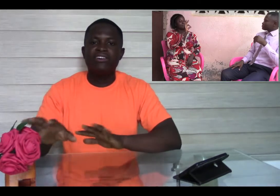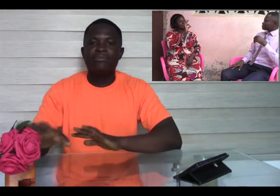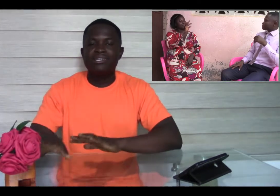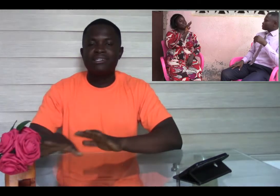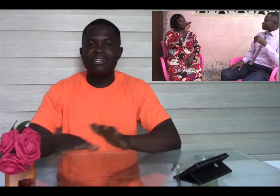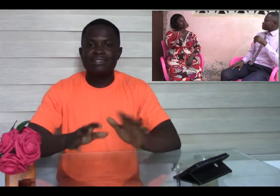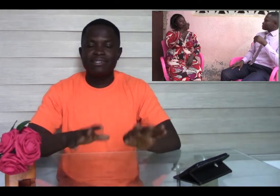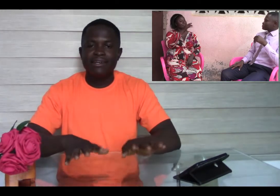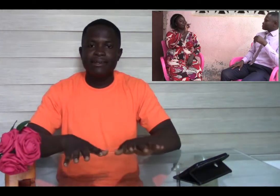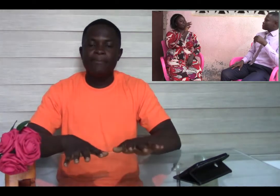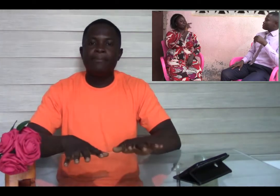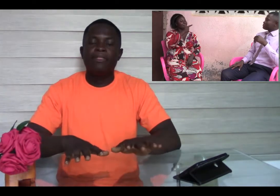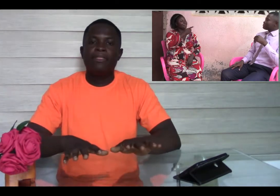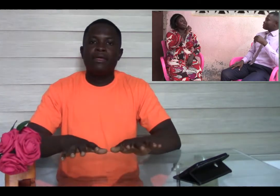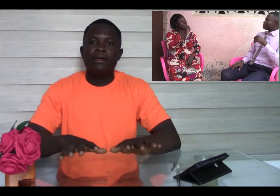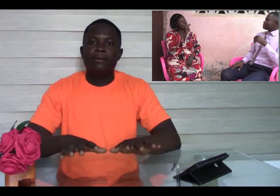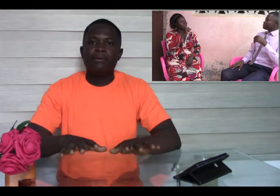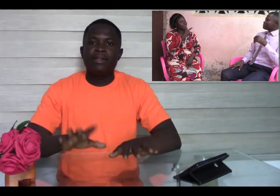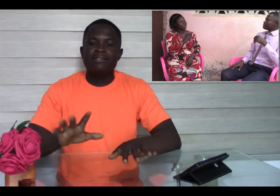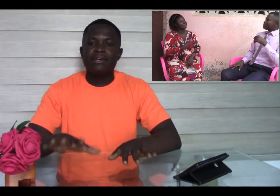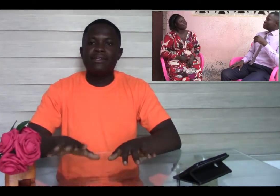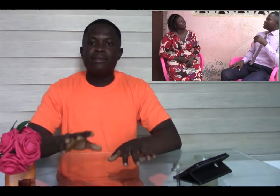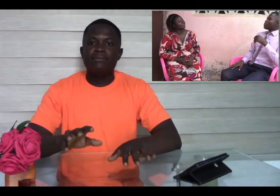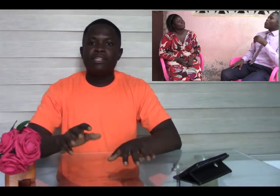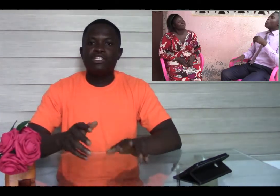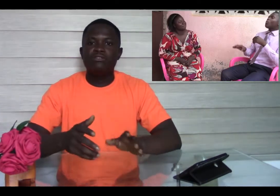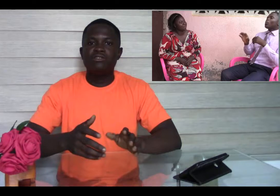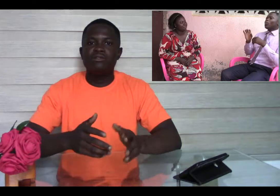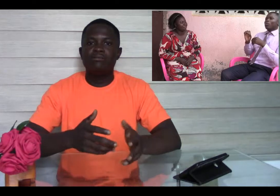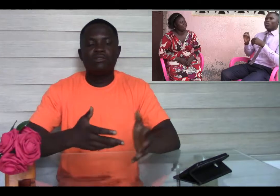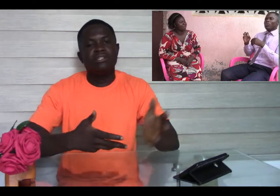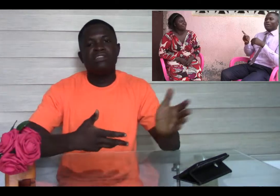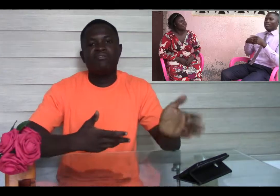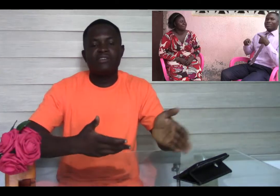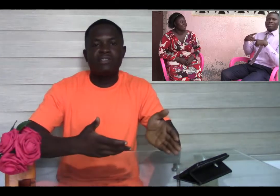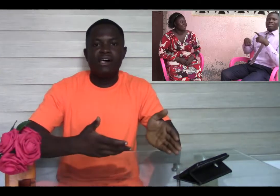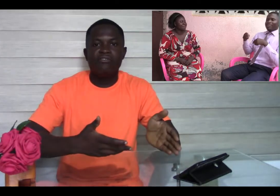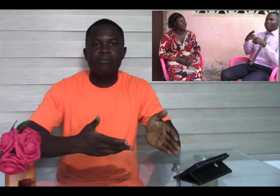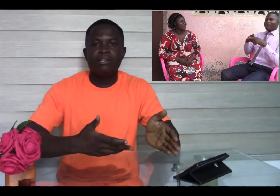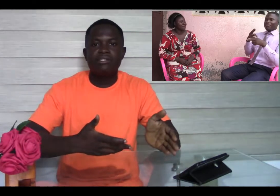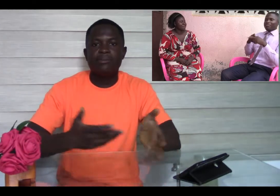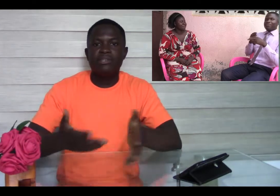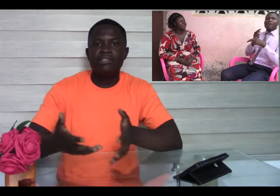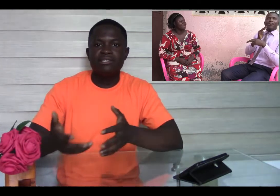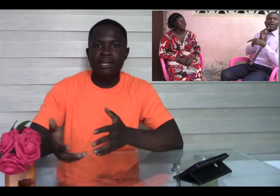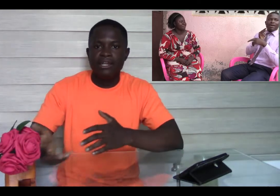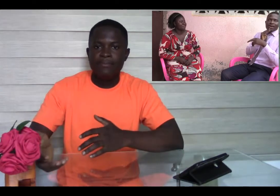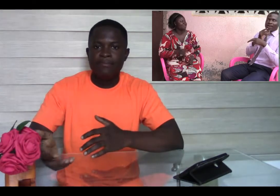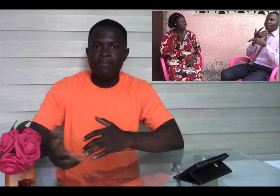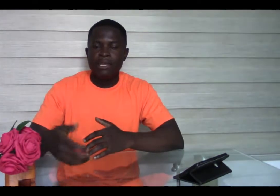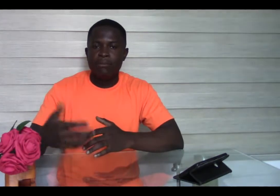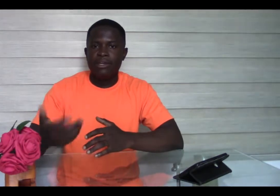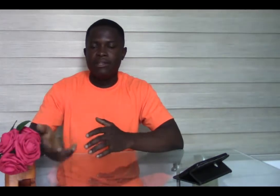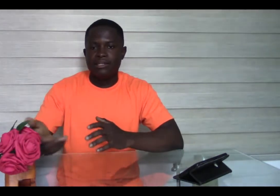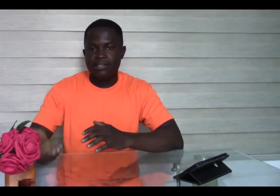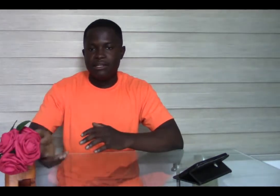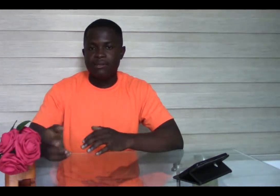person has a sign name. And the sign name, they choose mostly the first alphabet that begins their name and make it their sign name.